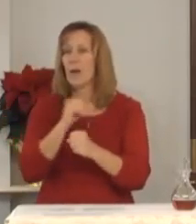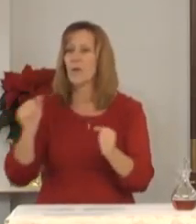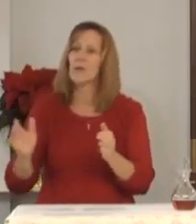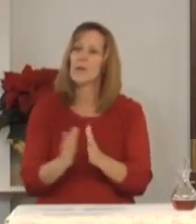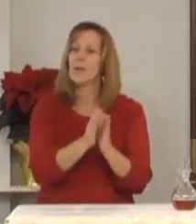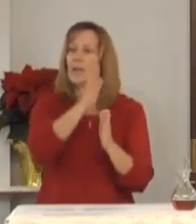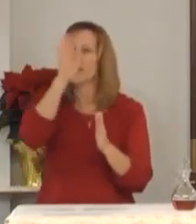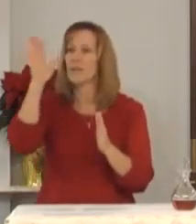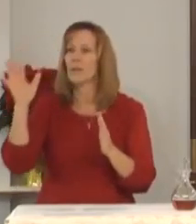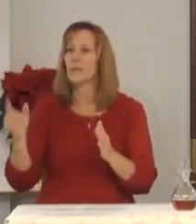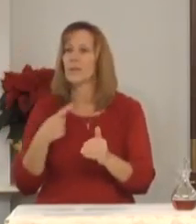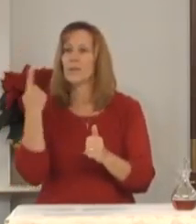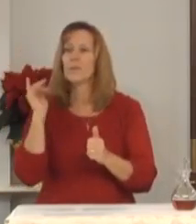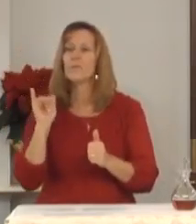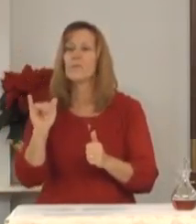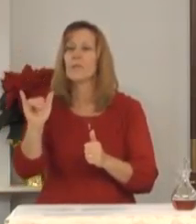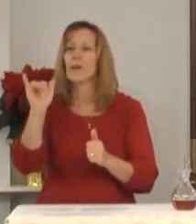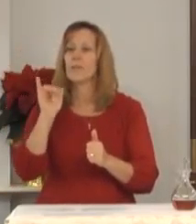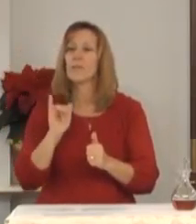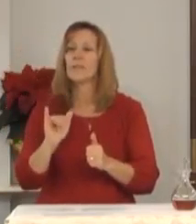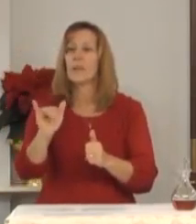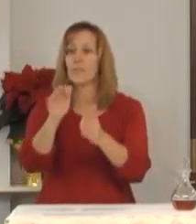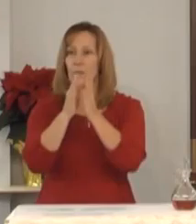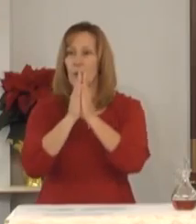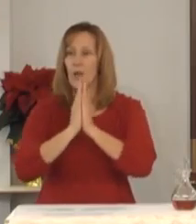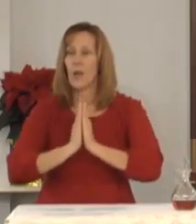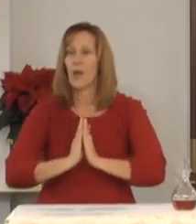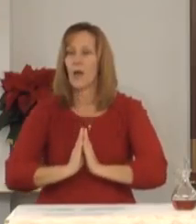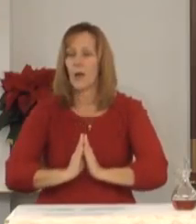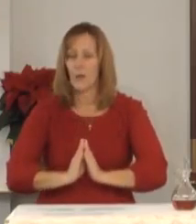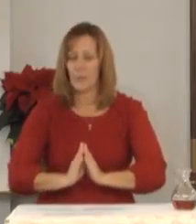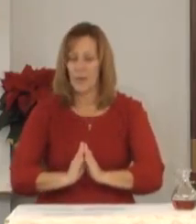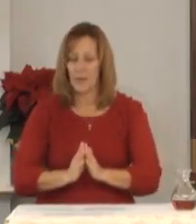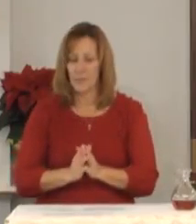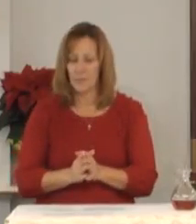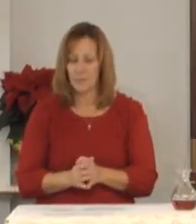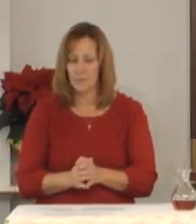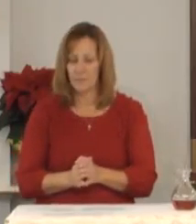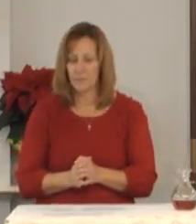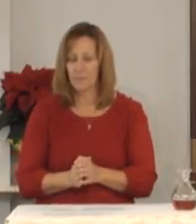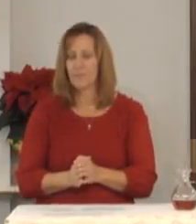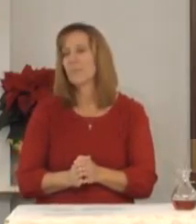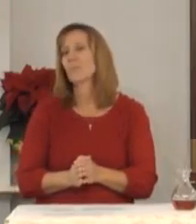and the power, and the glory, forever and ever. Amen.